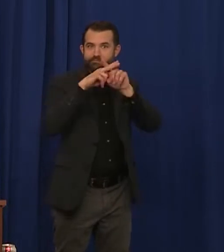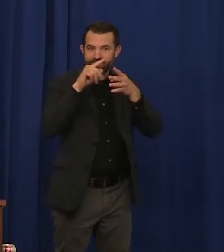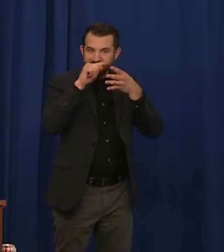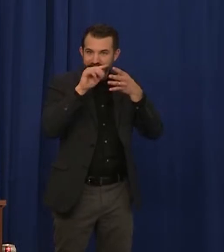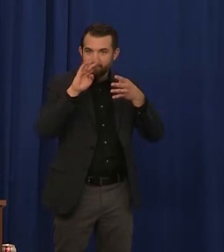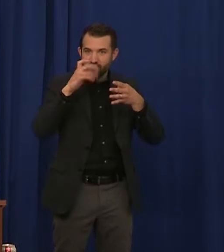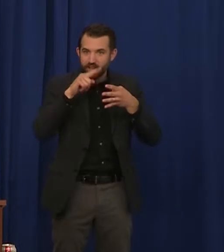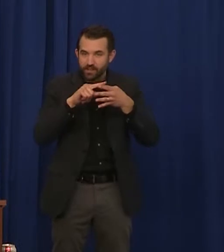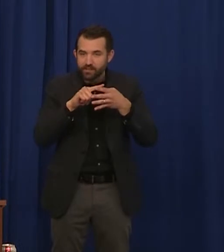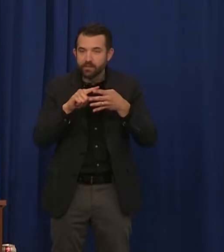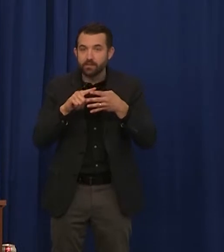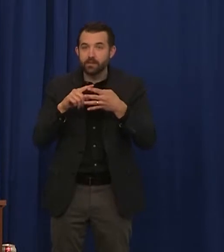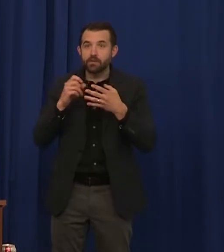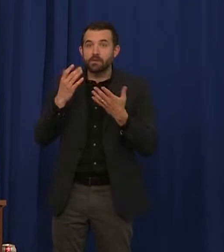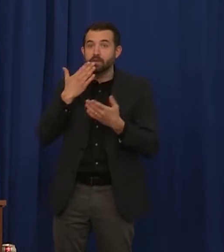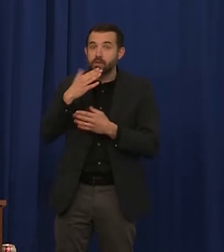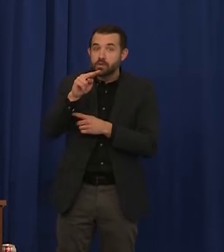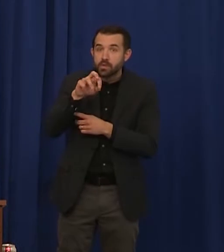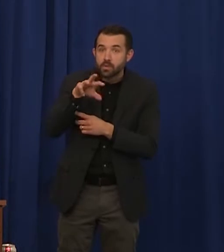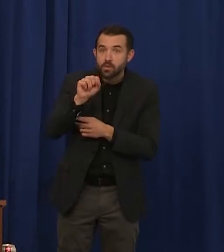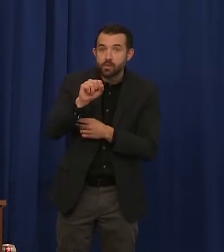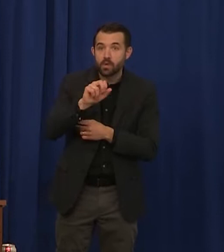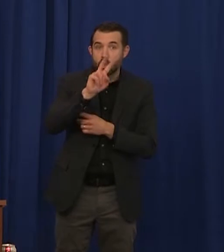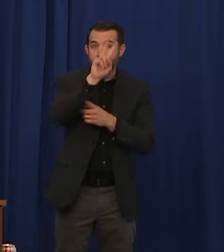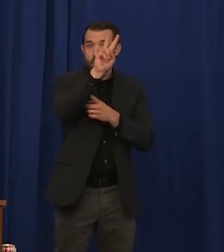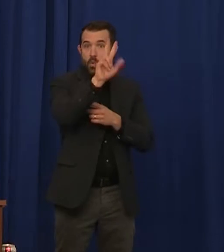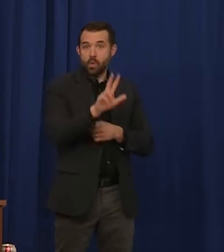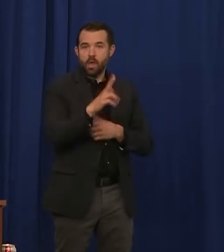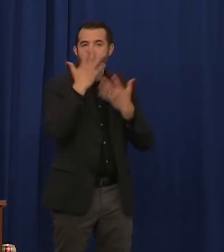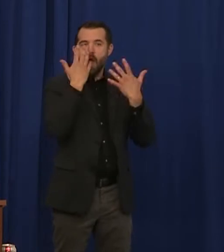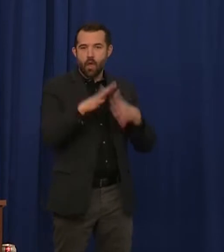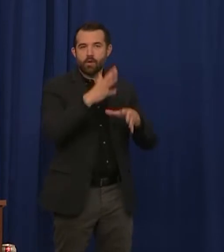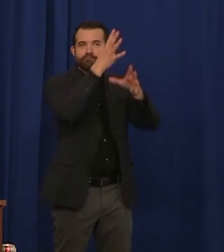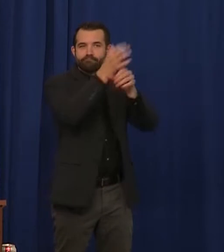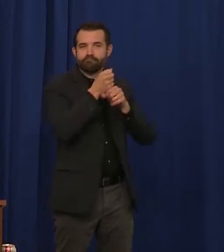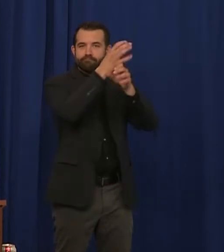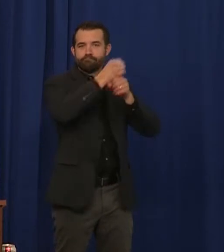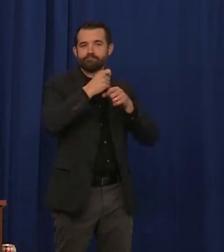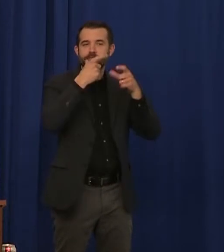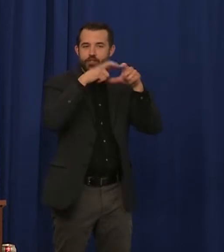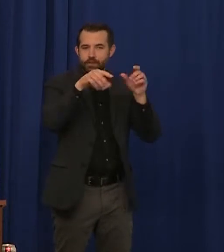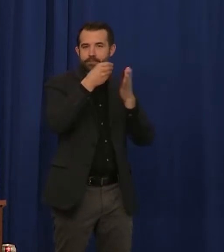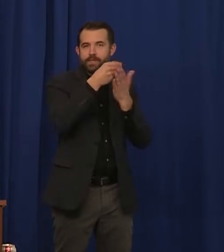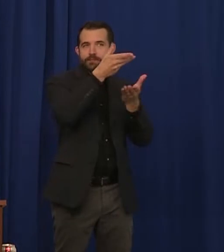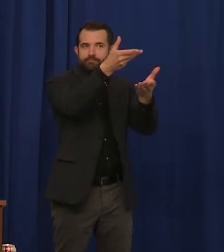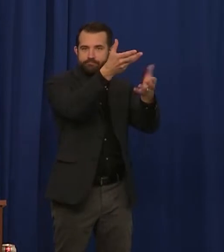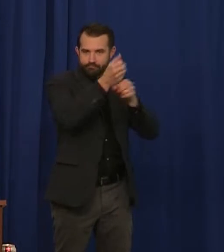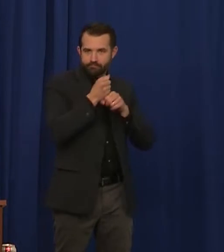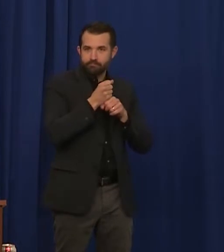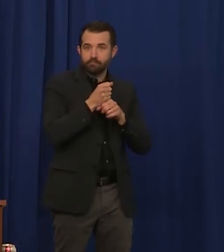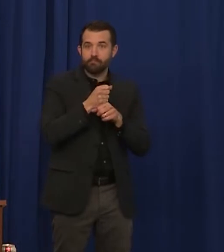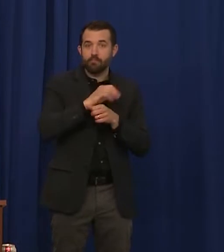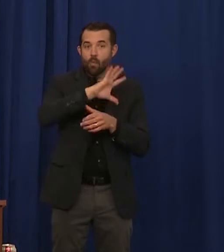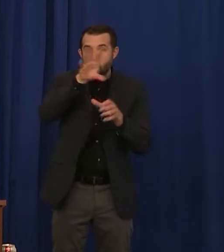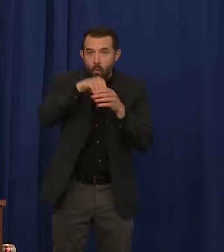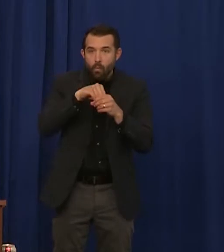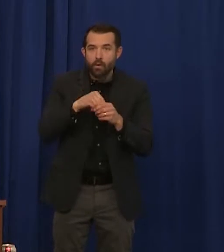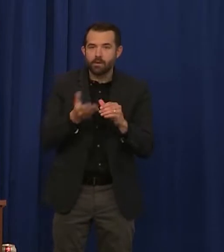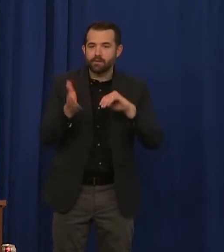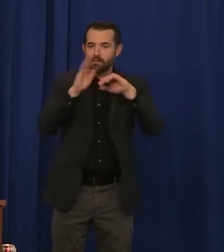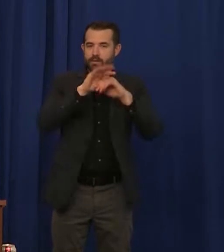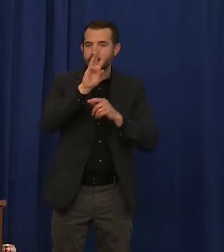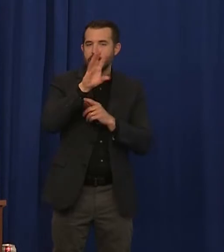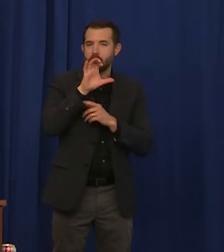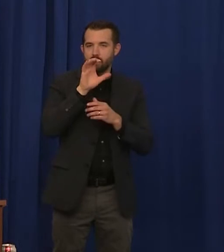now receiving benefits, including the additional $600 weekly benefit authorized by